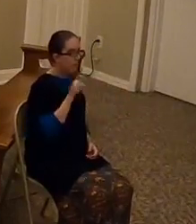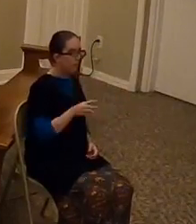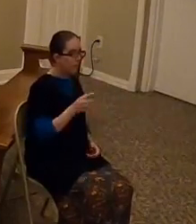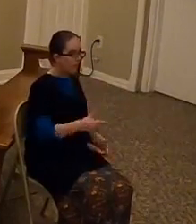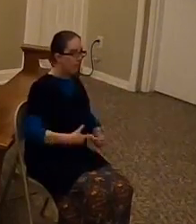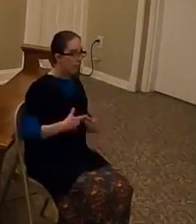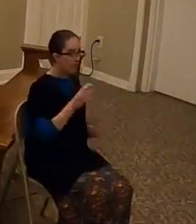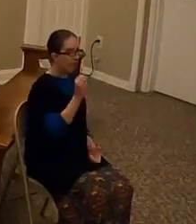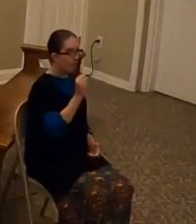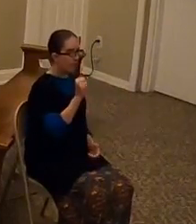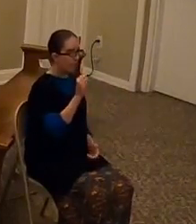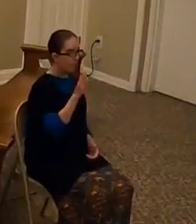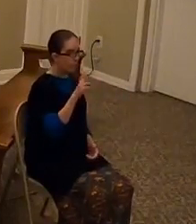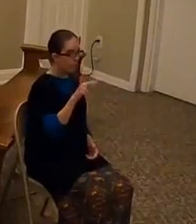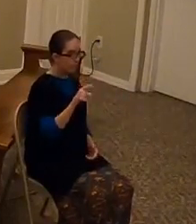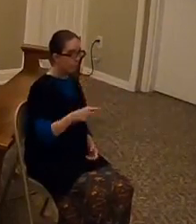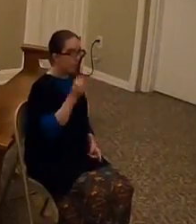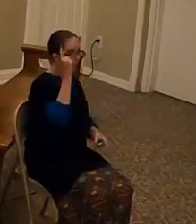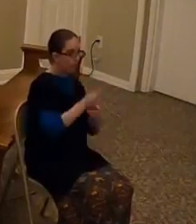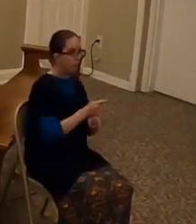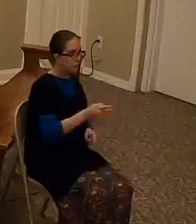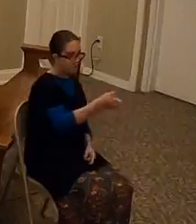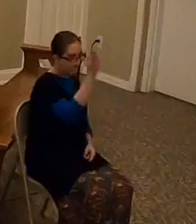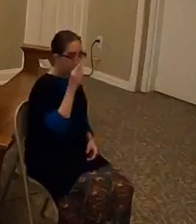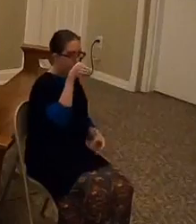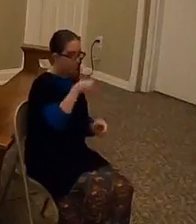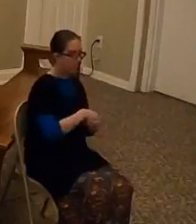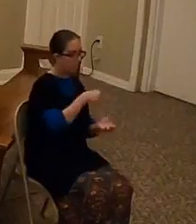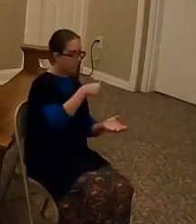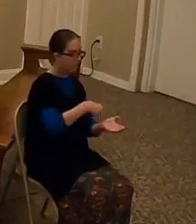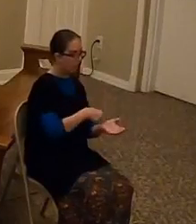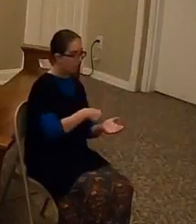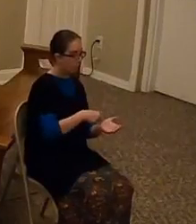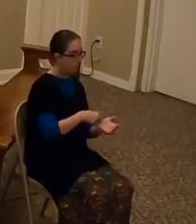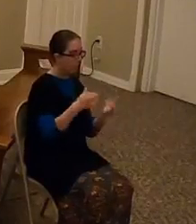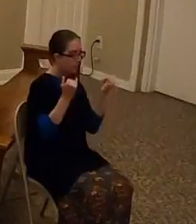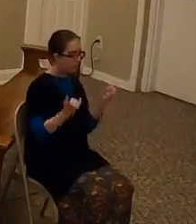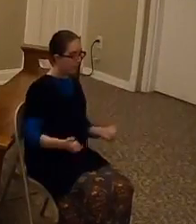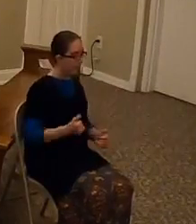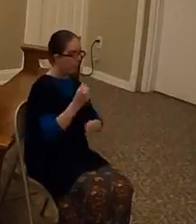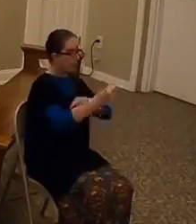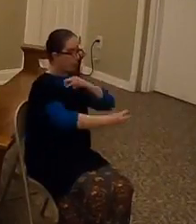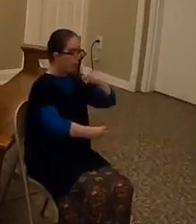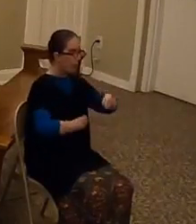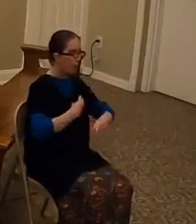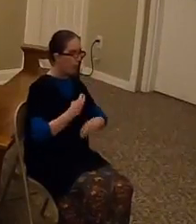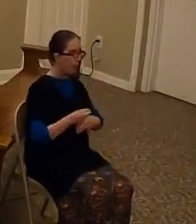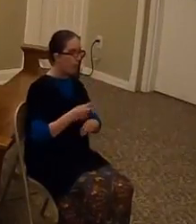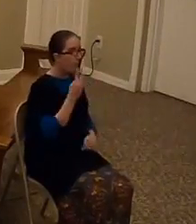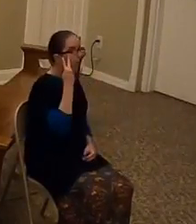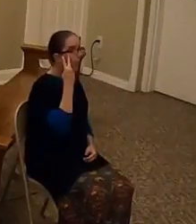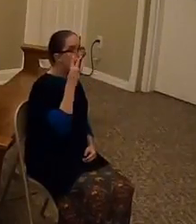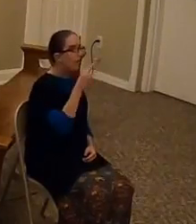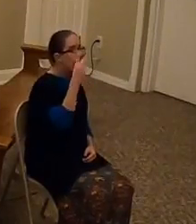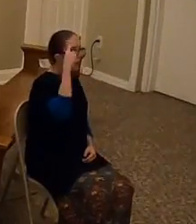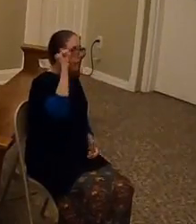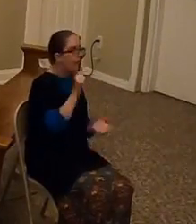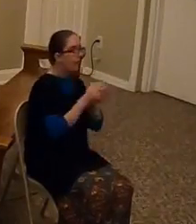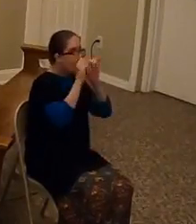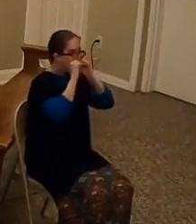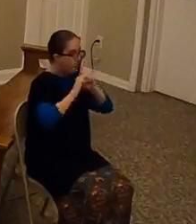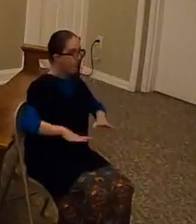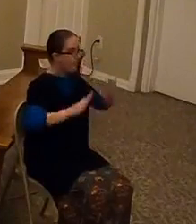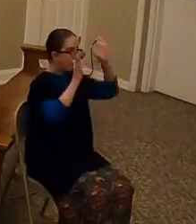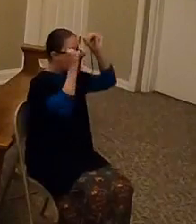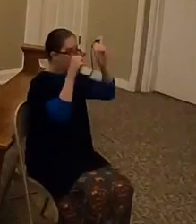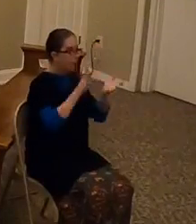soberly, righteously, and godly in this present world, looking for that blessed